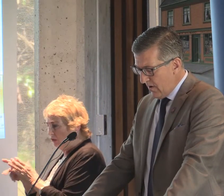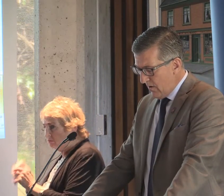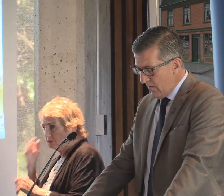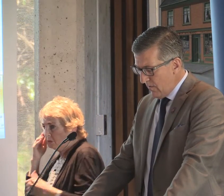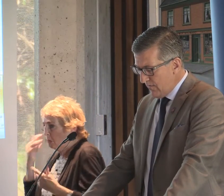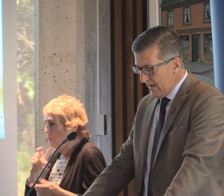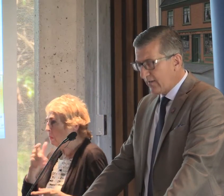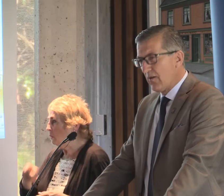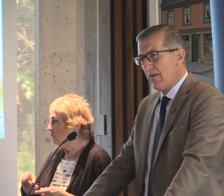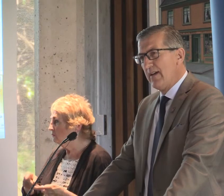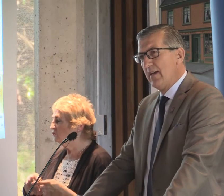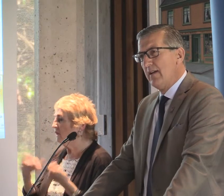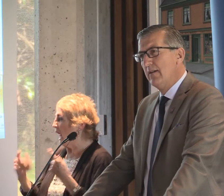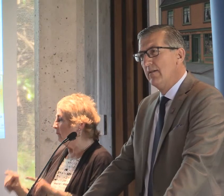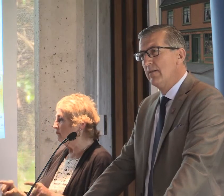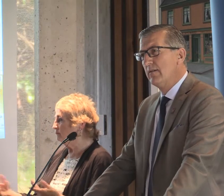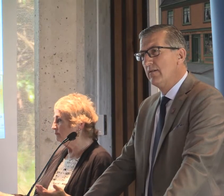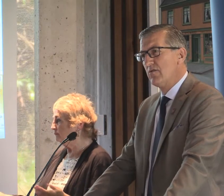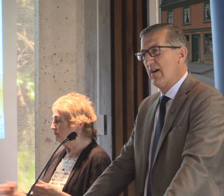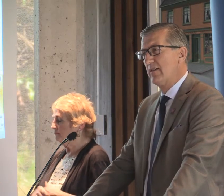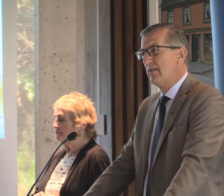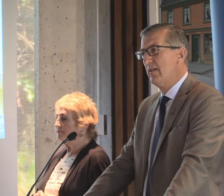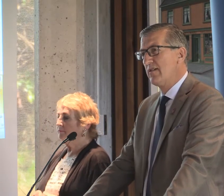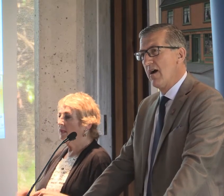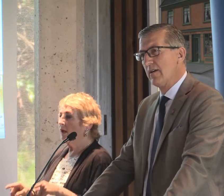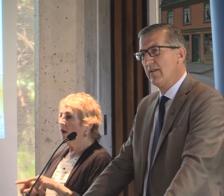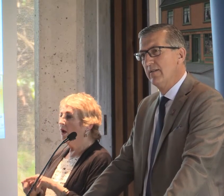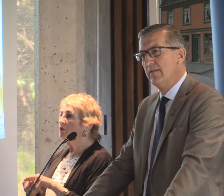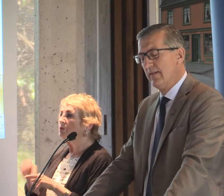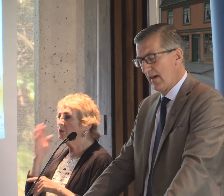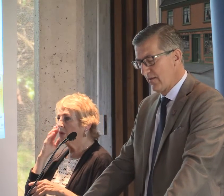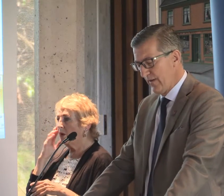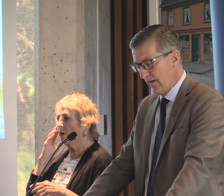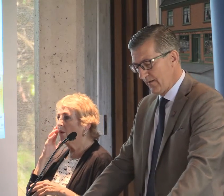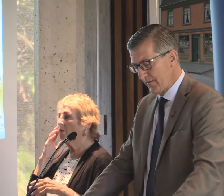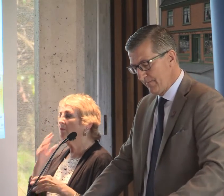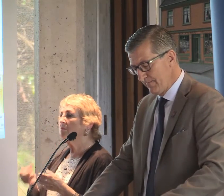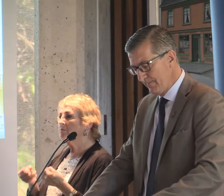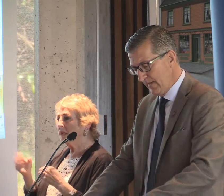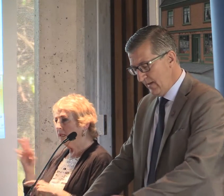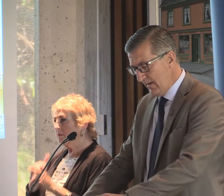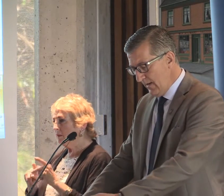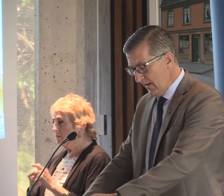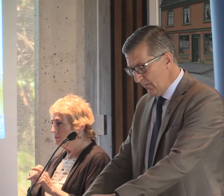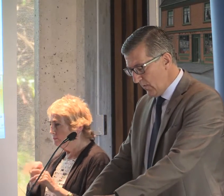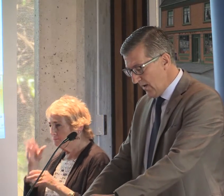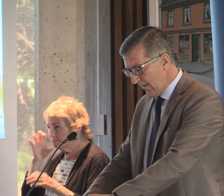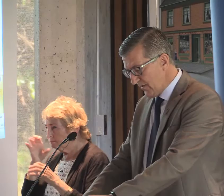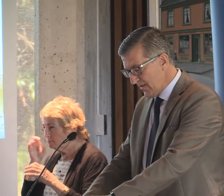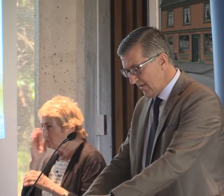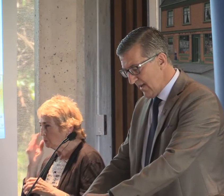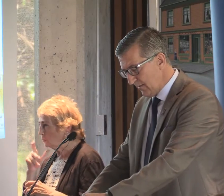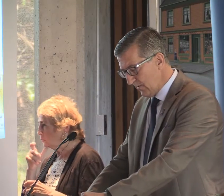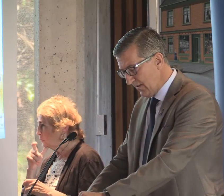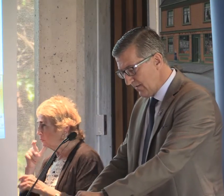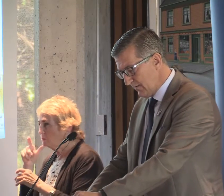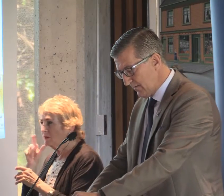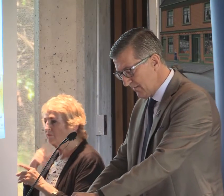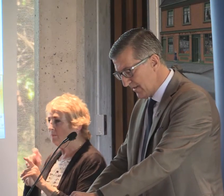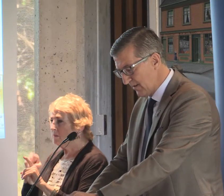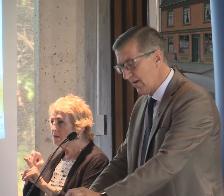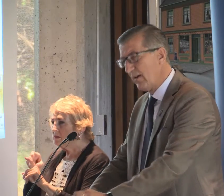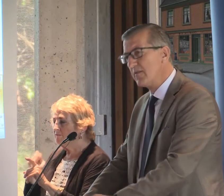also know that there are many directed and targeted acts of violence. And we quite often see that